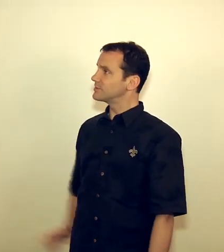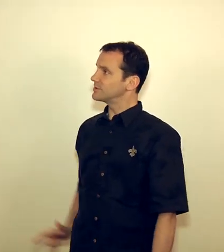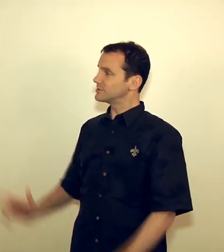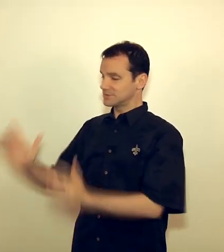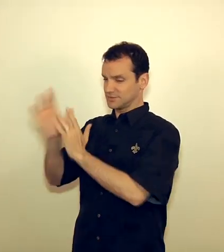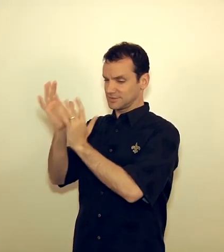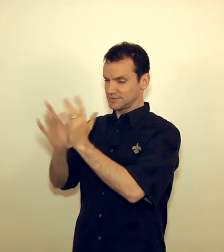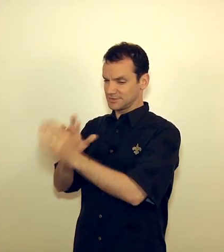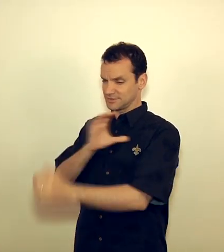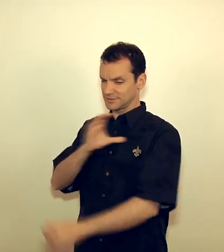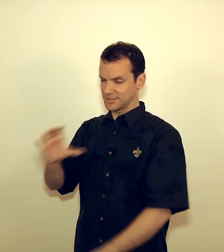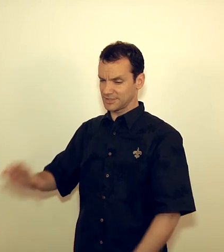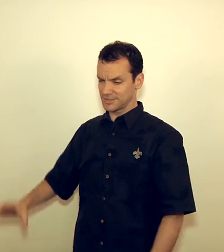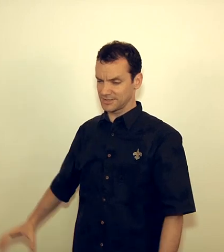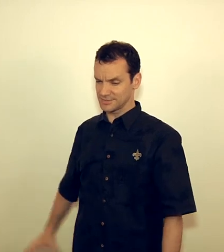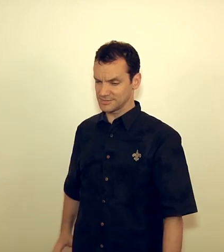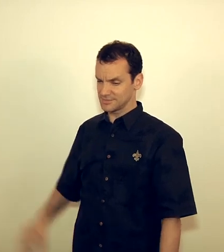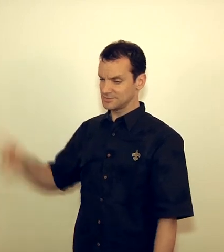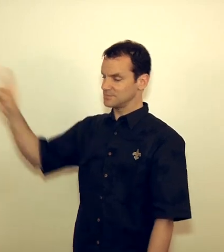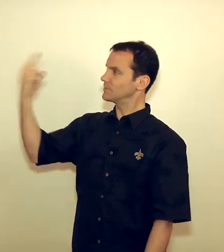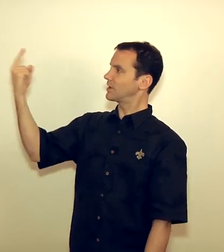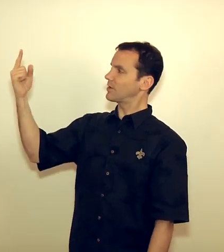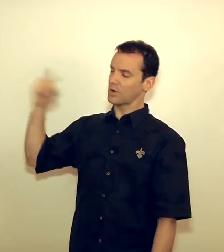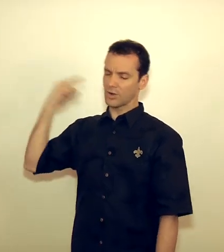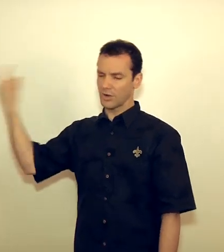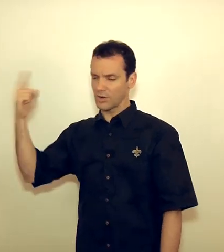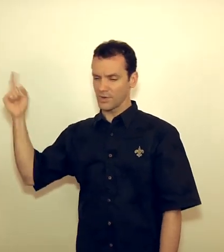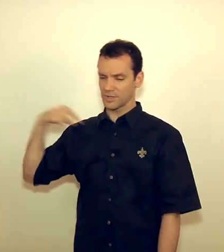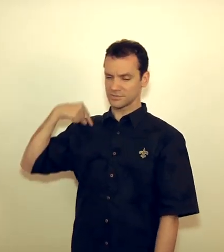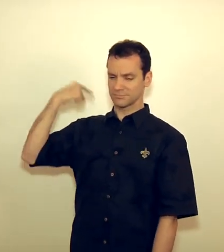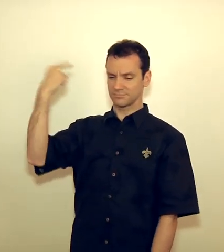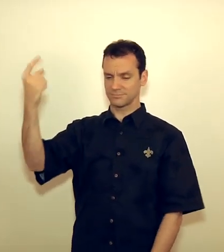Lord Jesus Christ, only begotten Son,